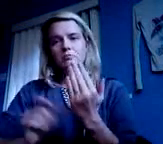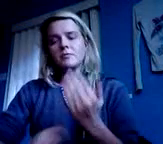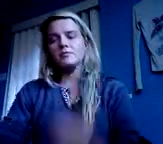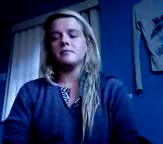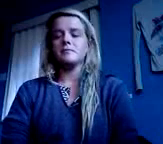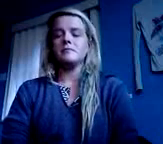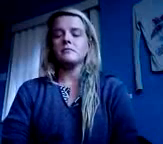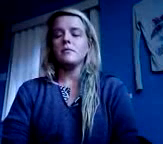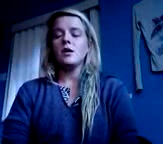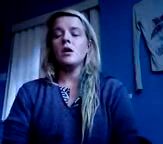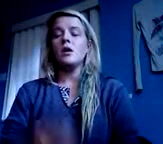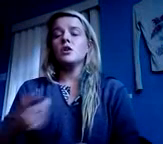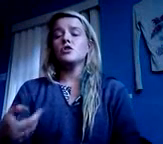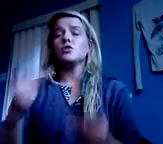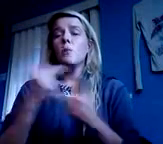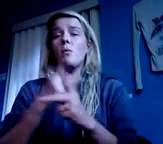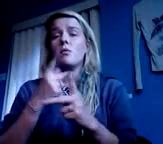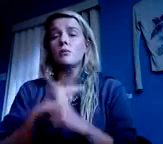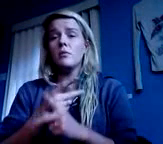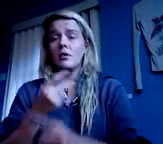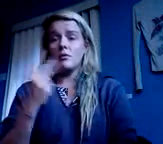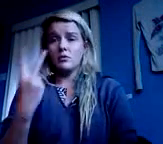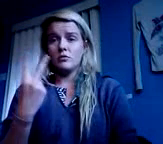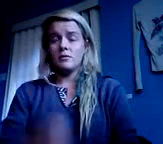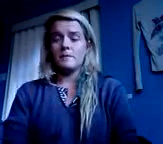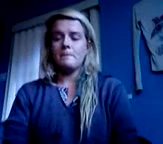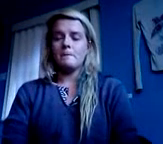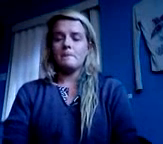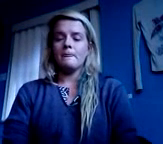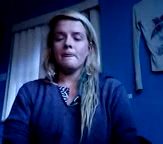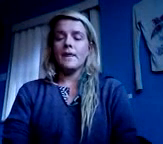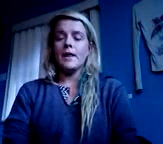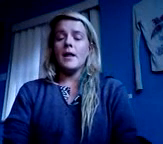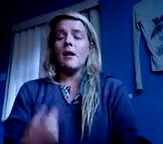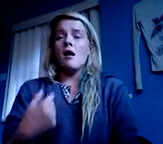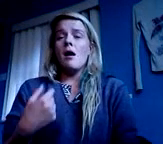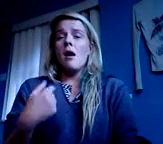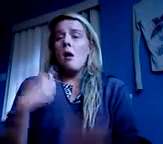whole number ratios of everything here. So I hope this helps, and good luck to you.